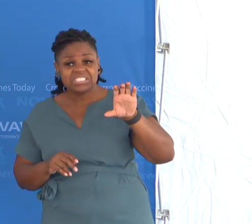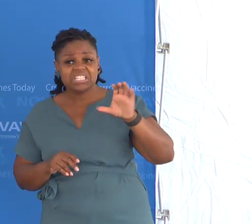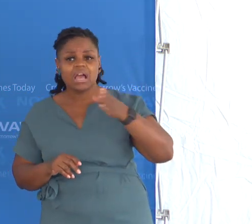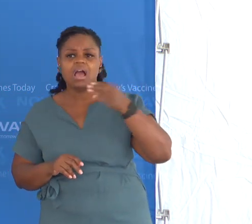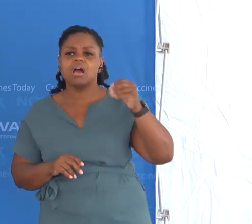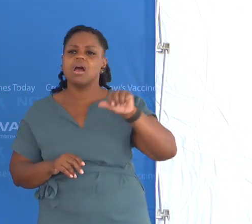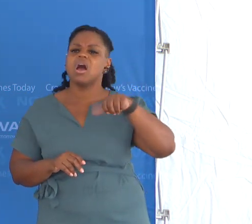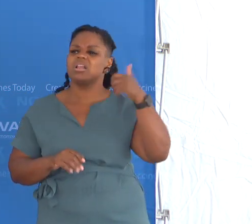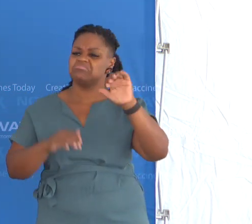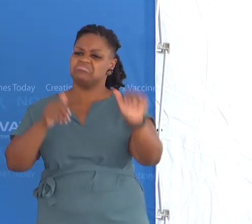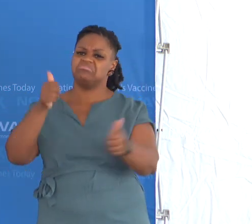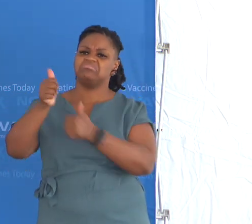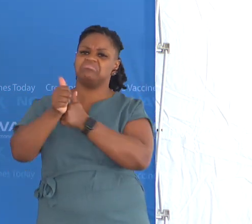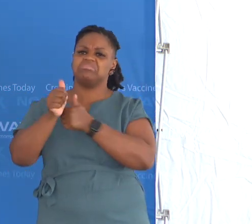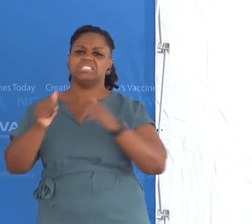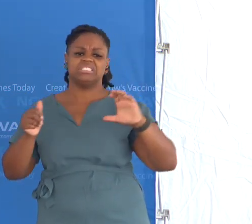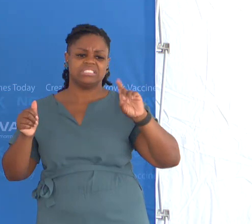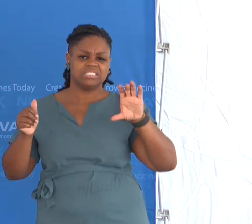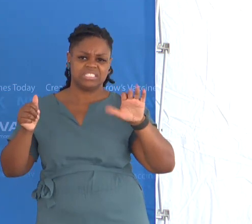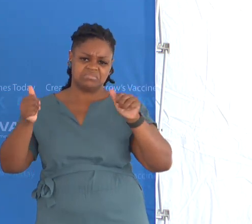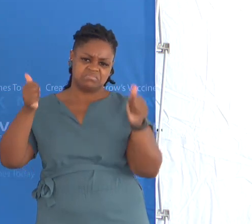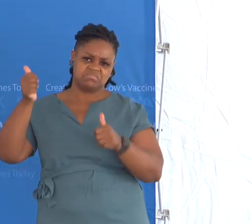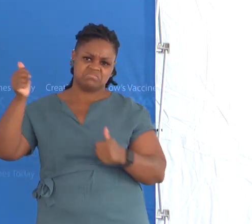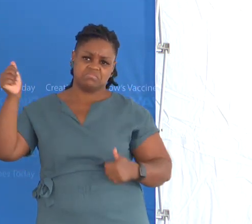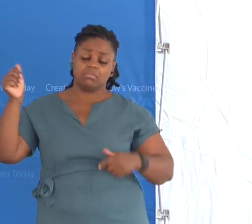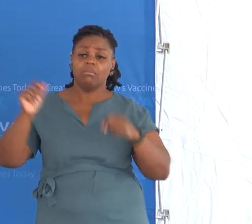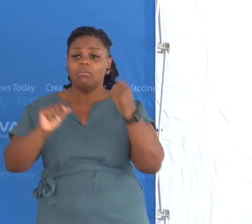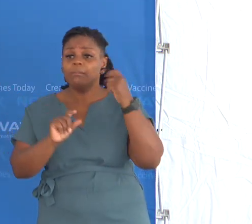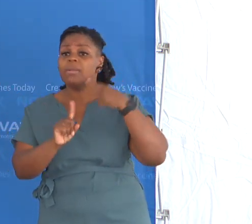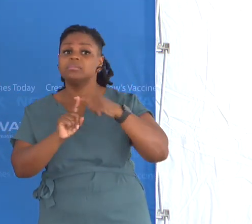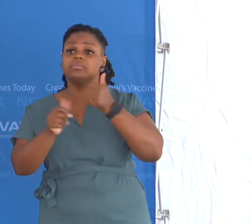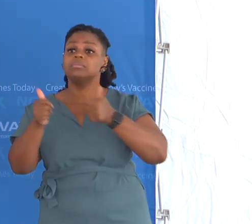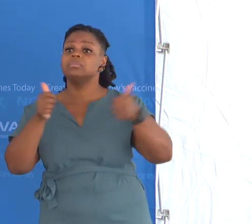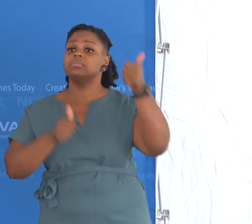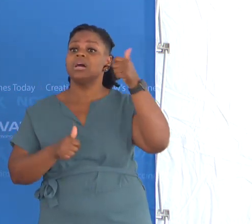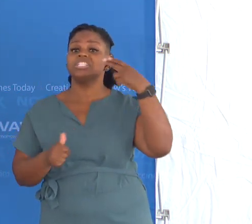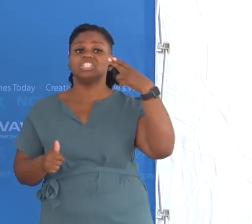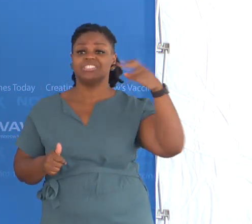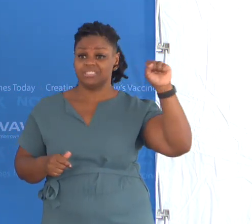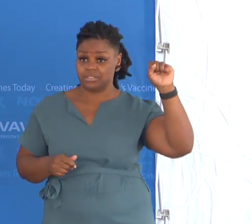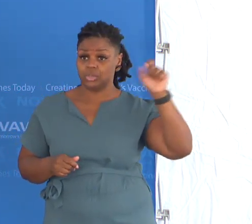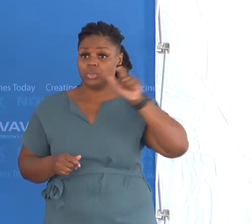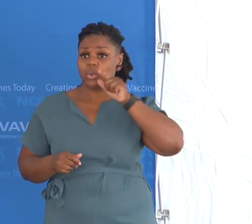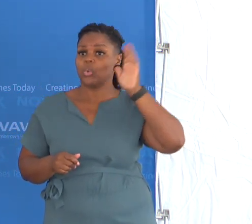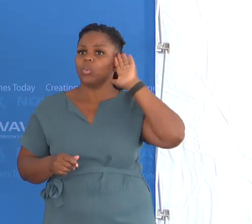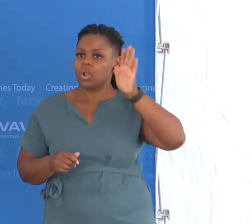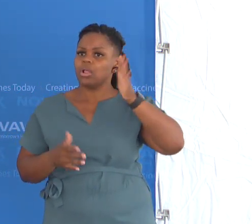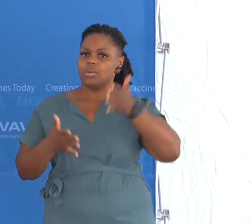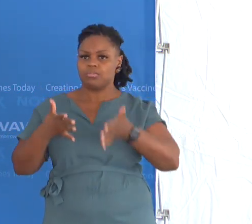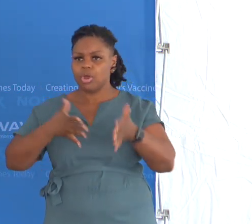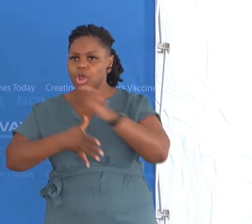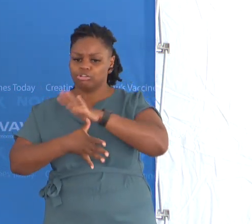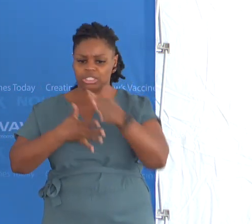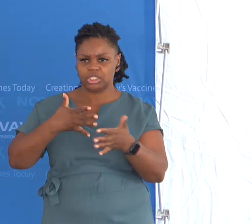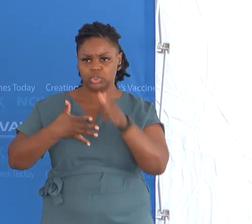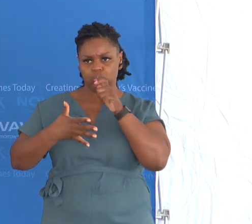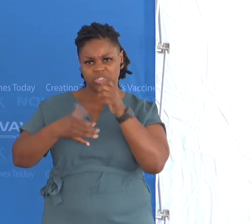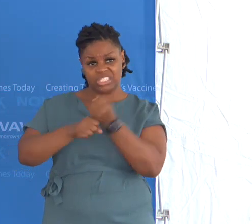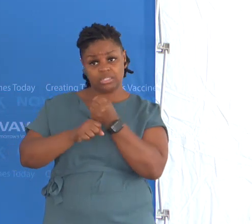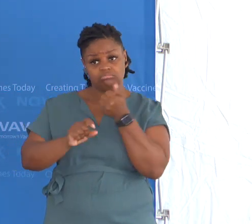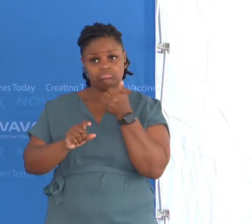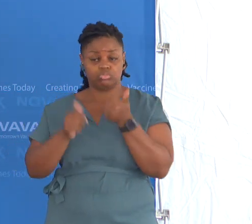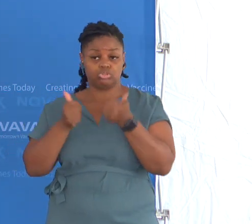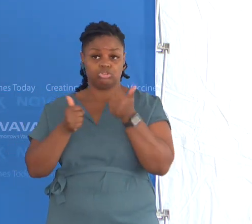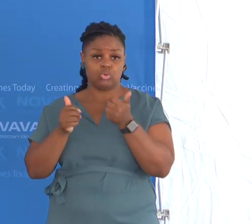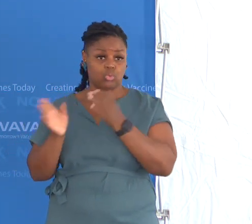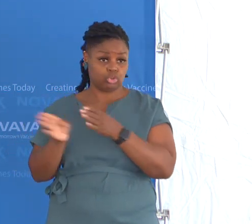who will, and HHS, who will prioritize who gets it in what states. And so